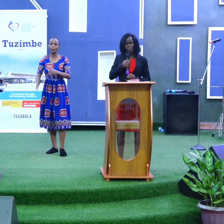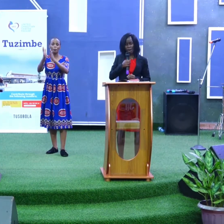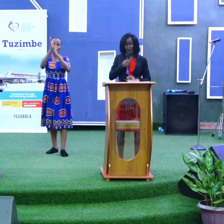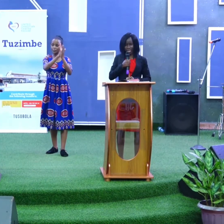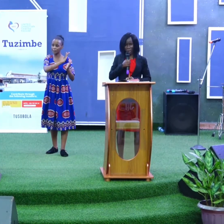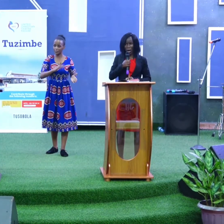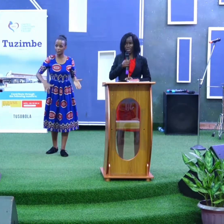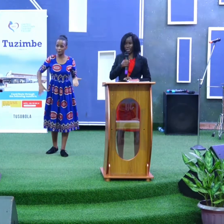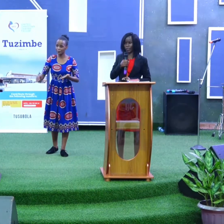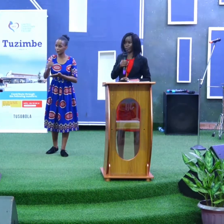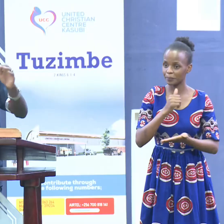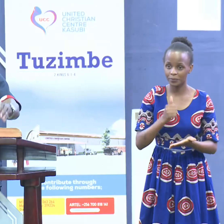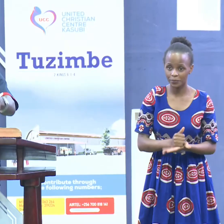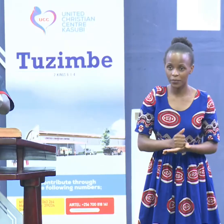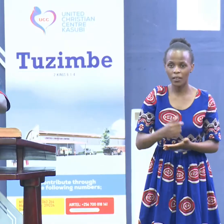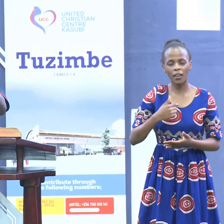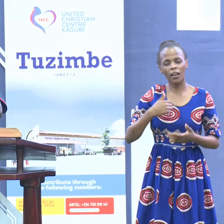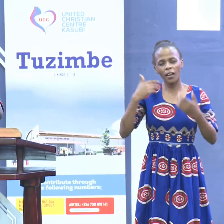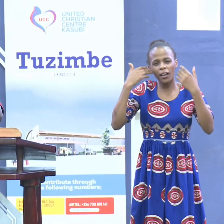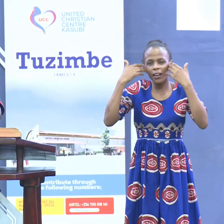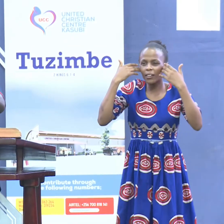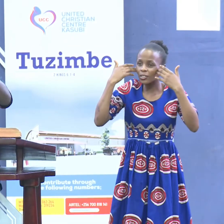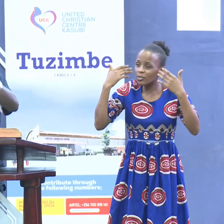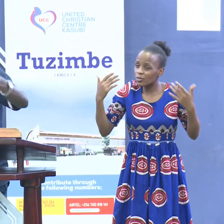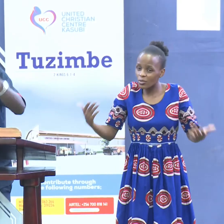preeminence. Praise the Lord. I